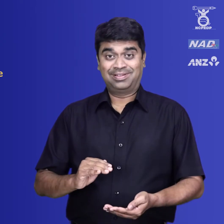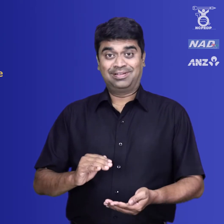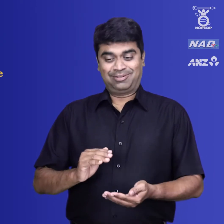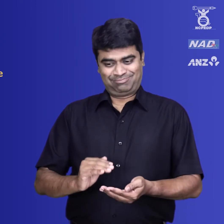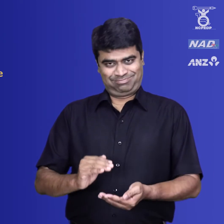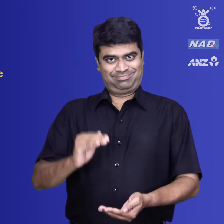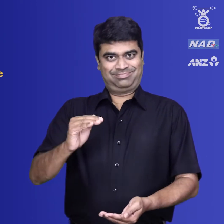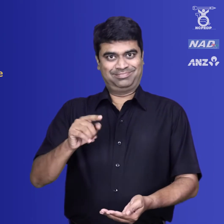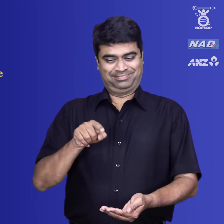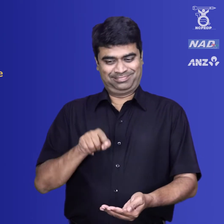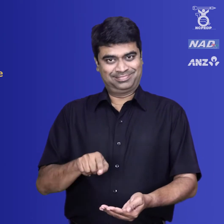child.